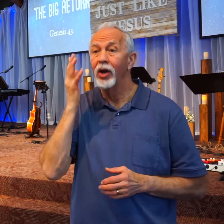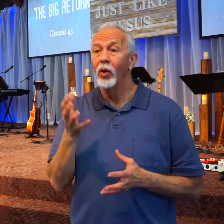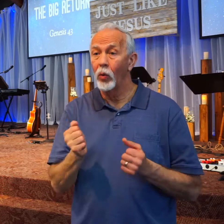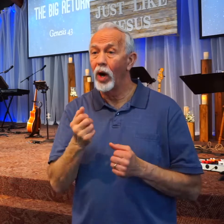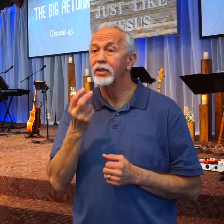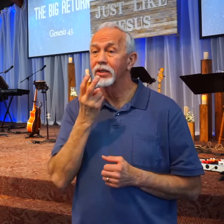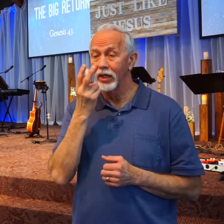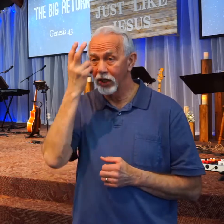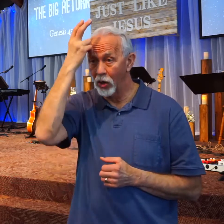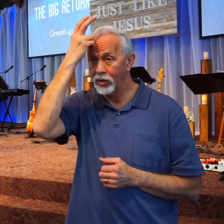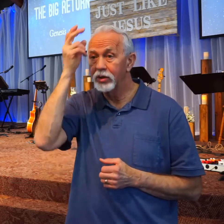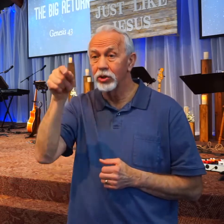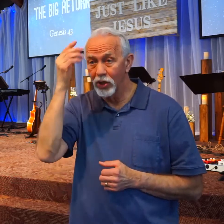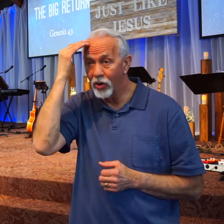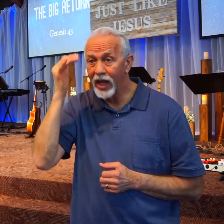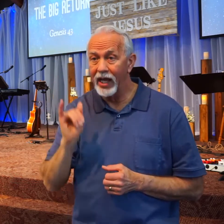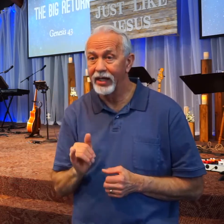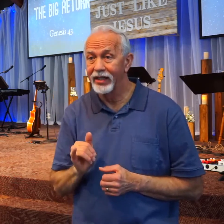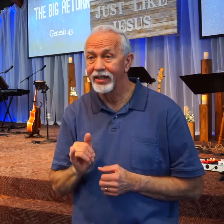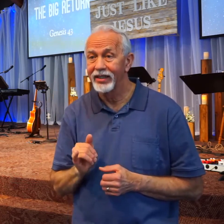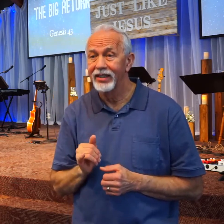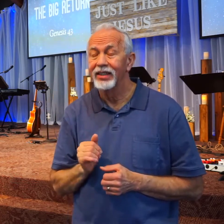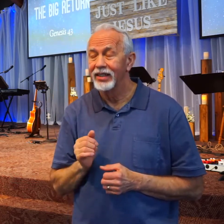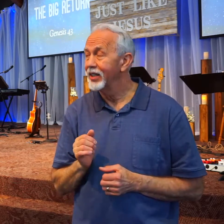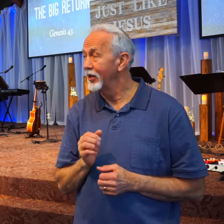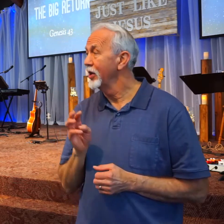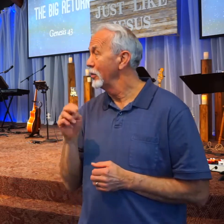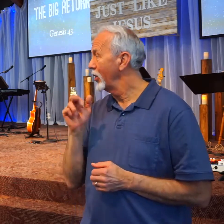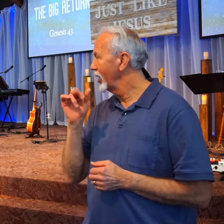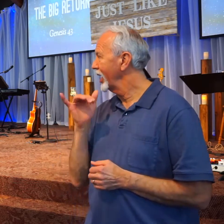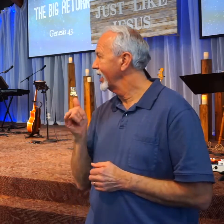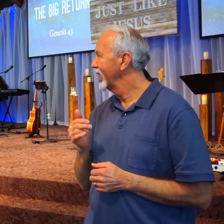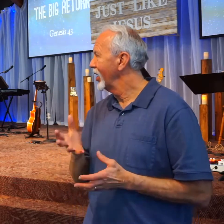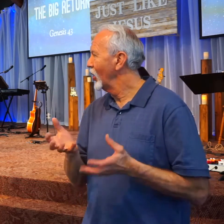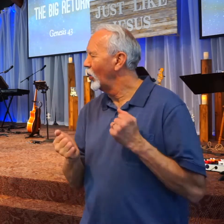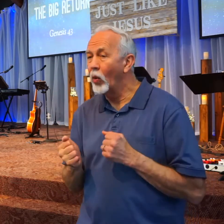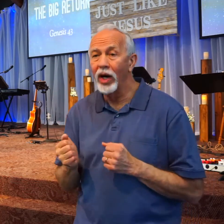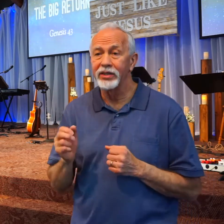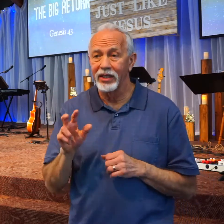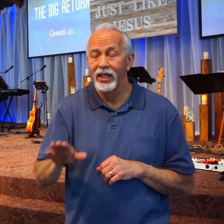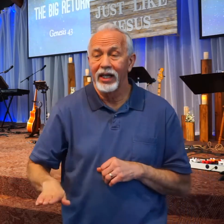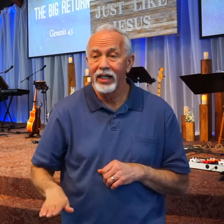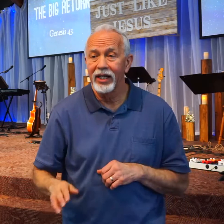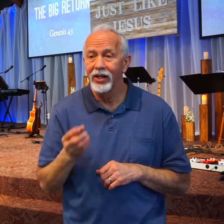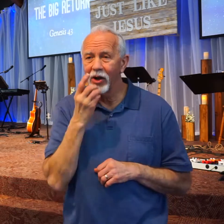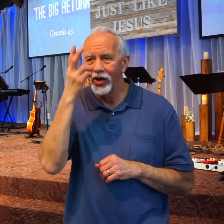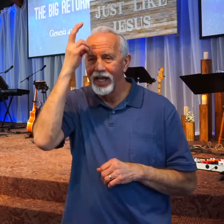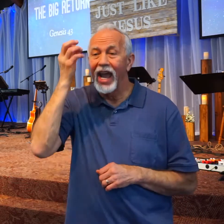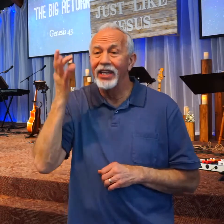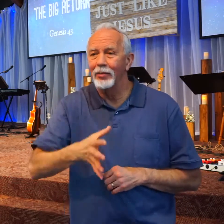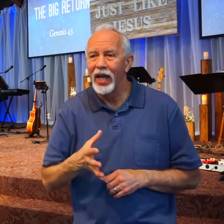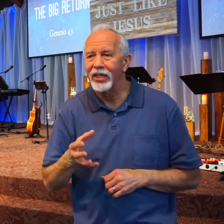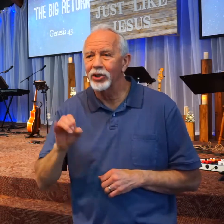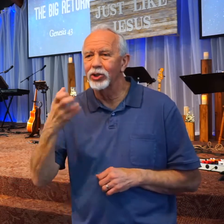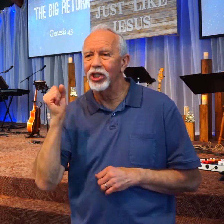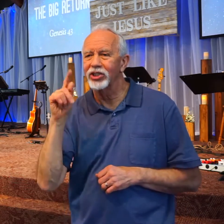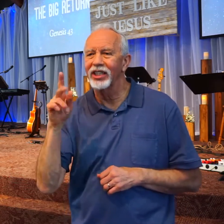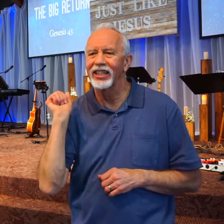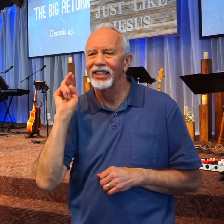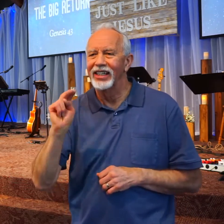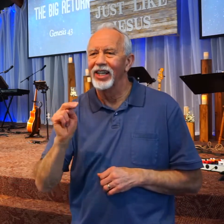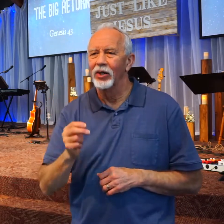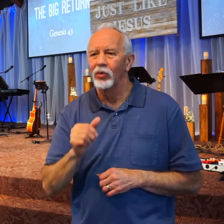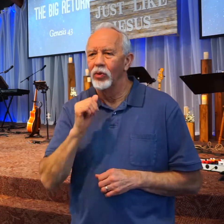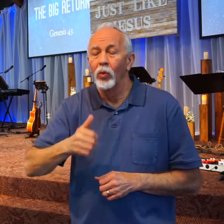goat. Did you know that? Mariah wants a little goat. And Pastor Justin won't let her have one. Will y'all join me in praying for